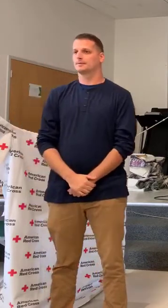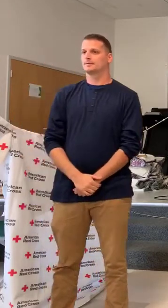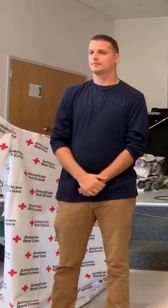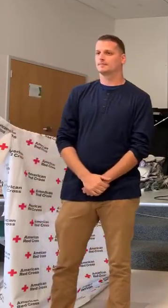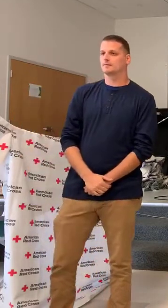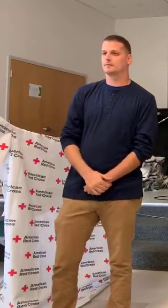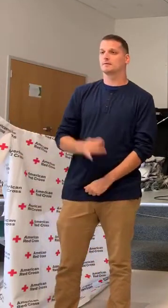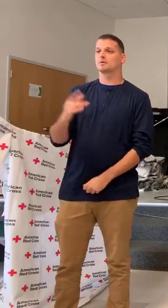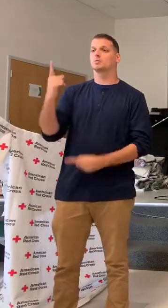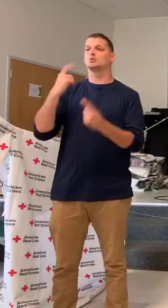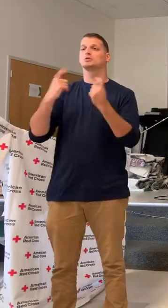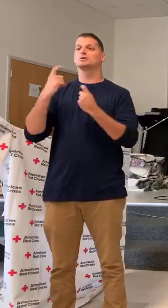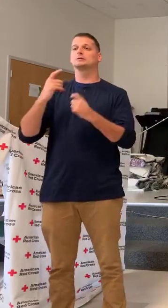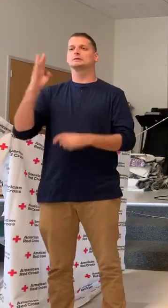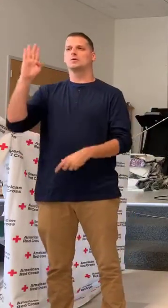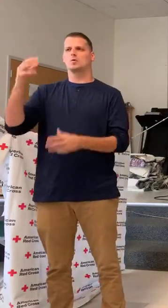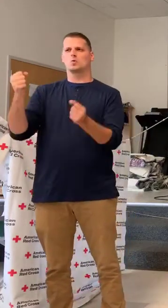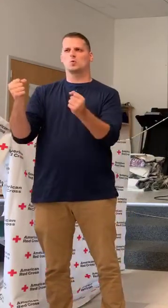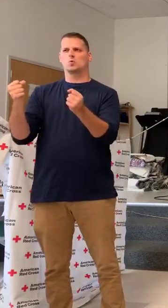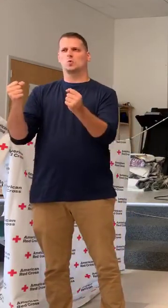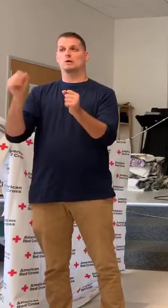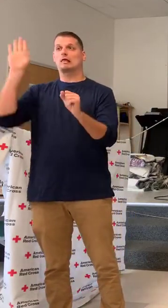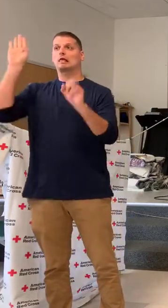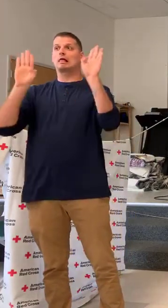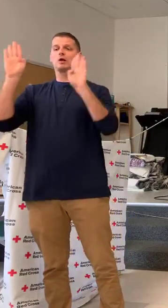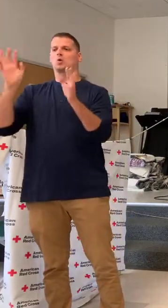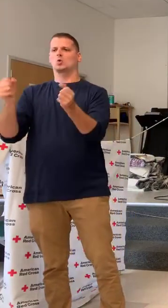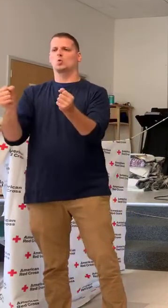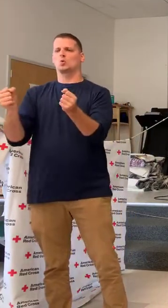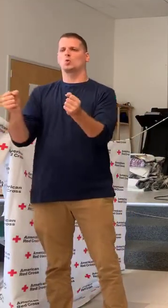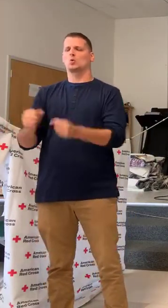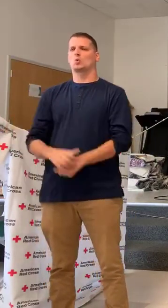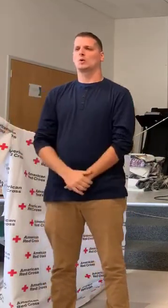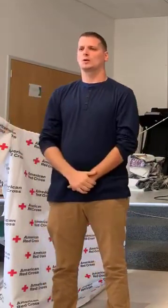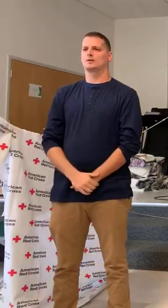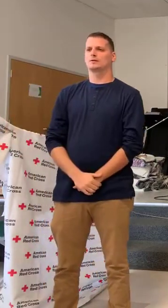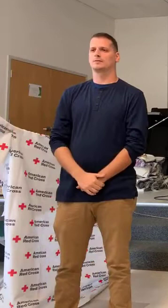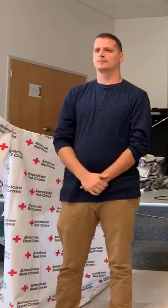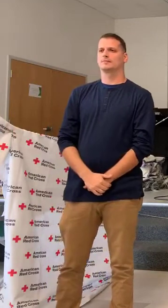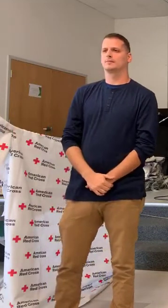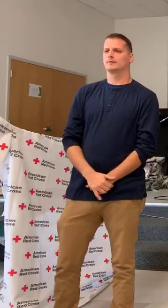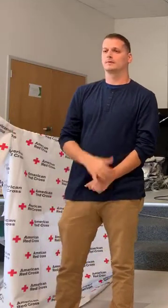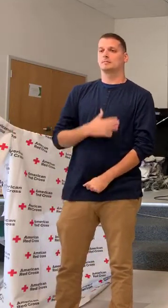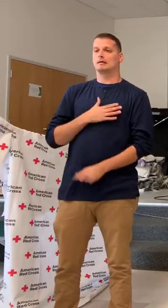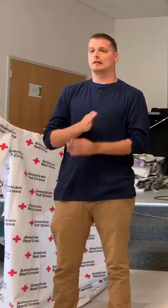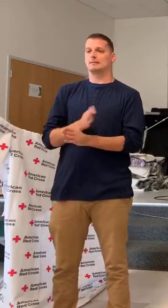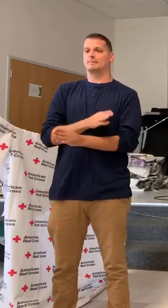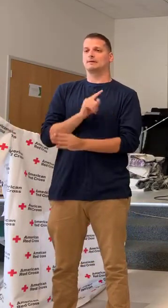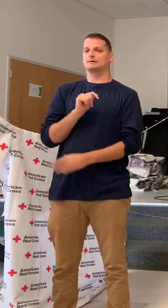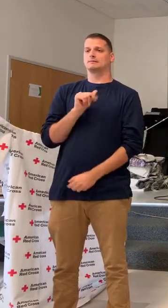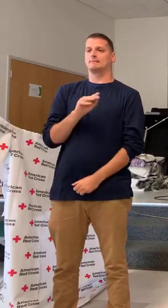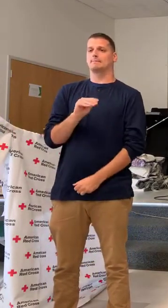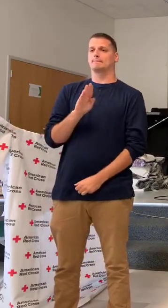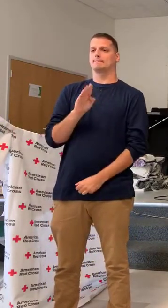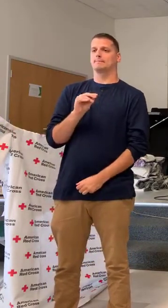Member Tambo, also my neighbor who lives right up from me at Milepost 74, Tam, it's all yours.